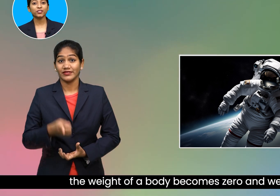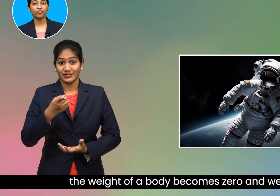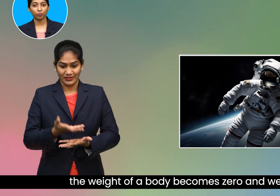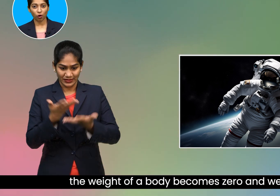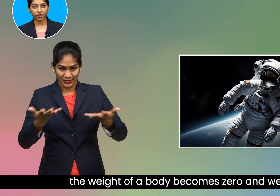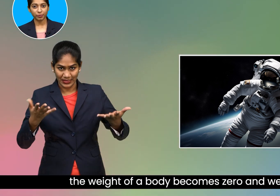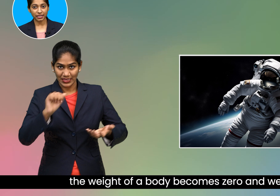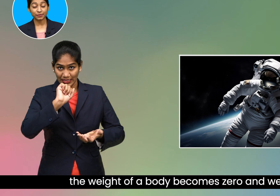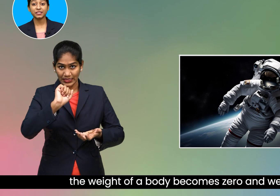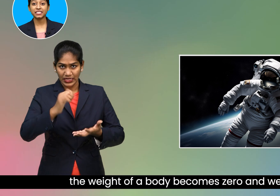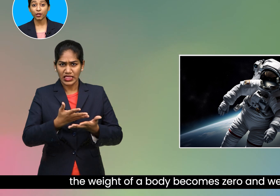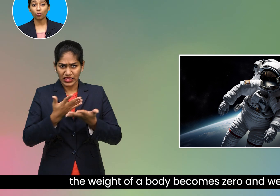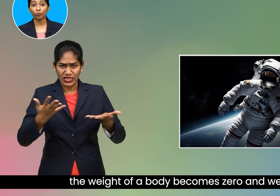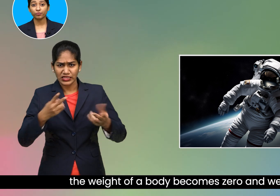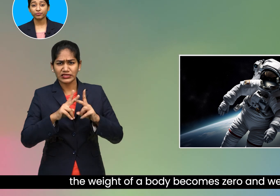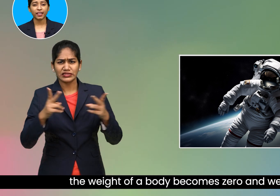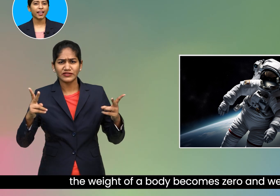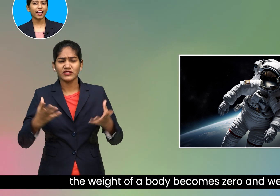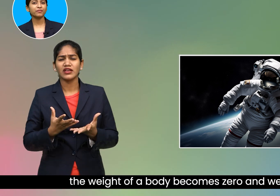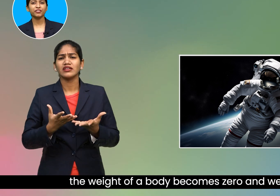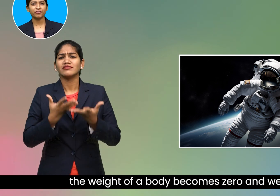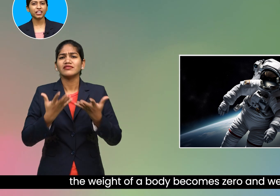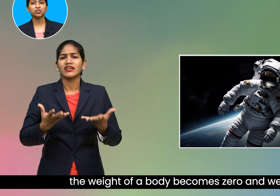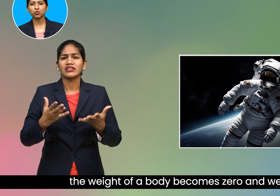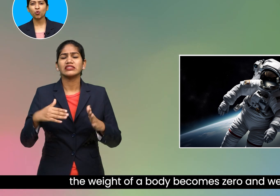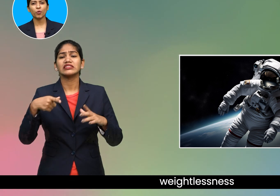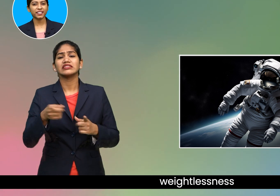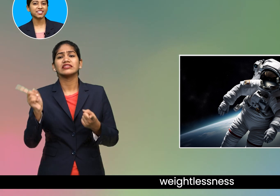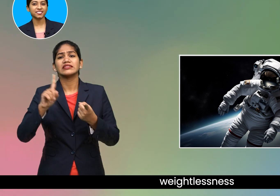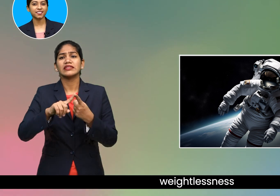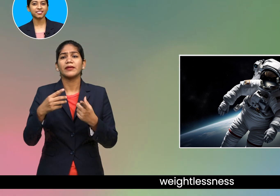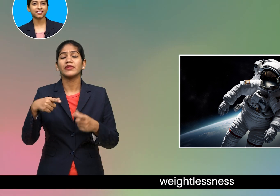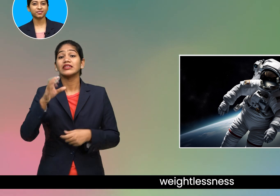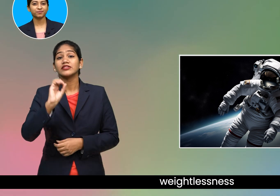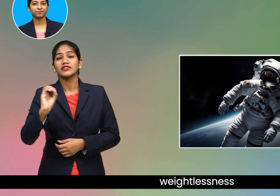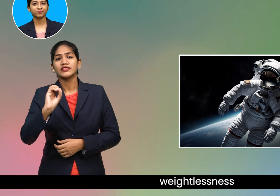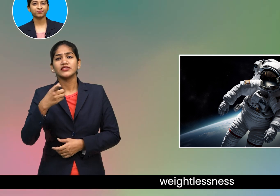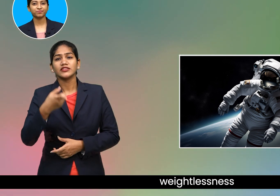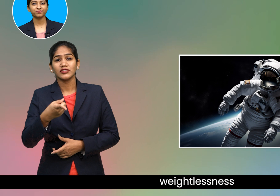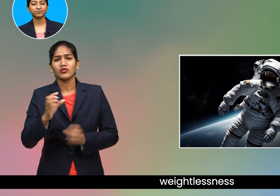the weight of a body becomes 0 and we feel true weightlessness.